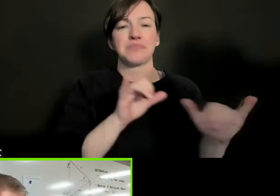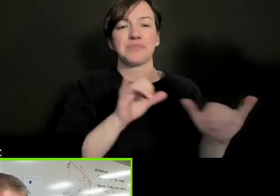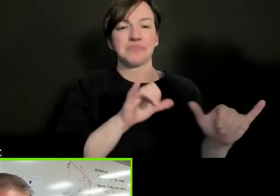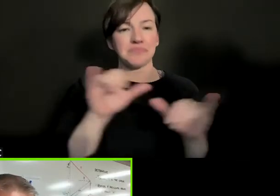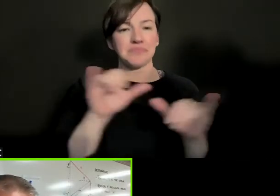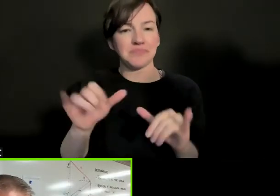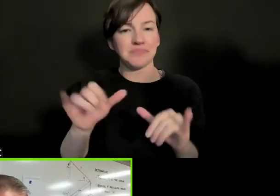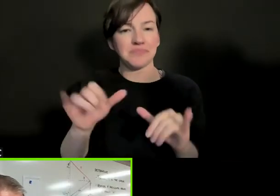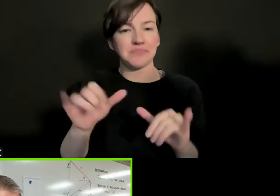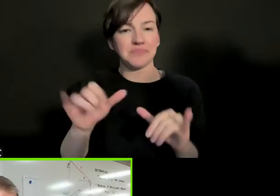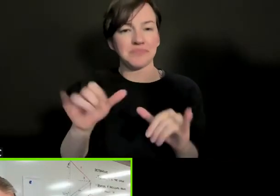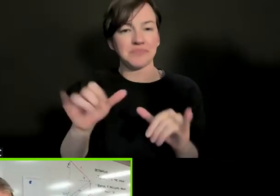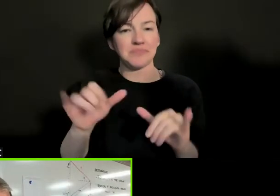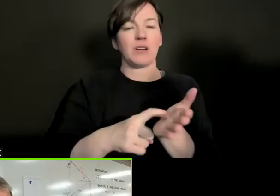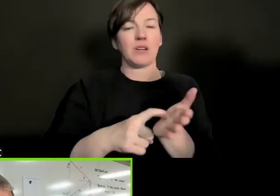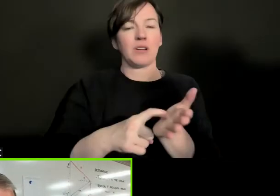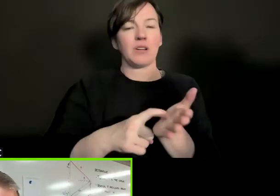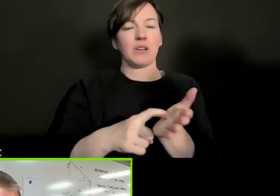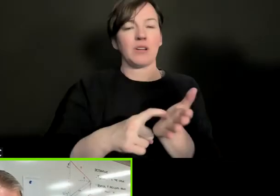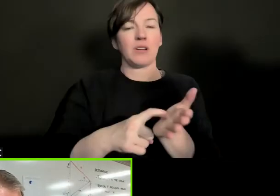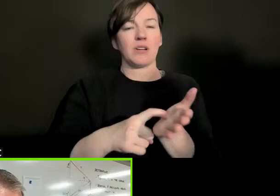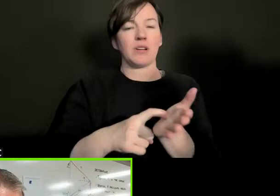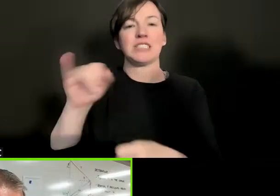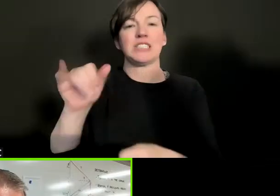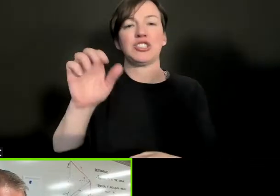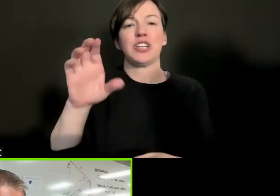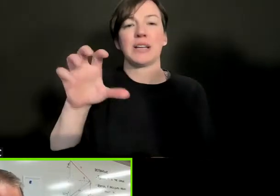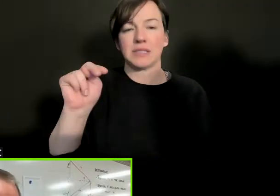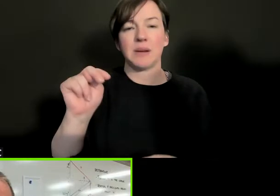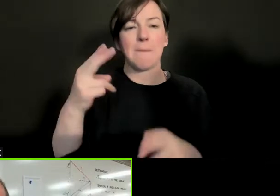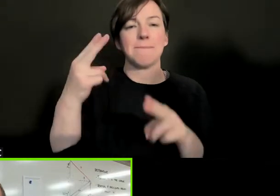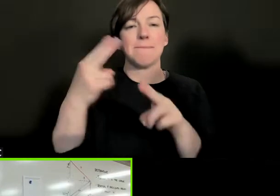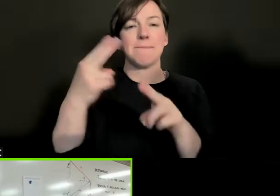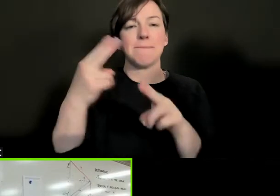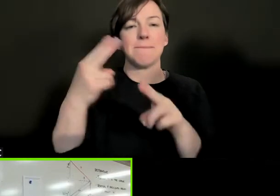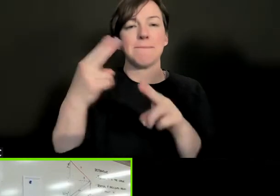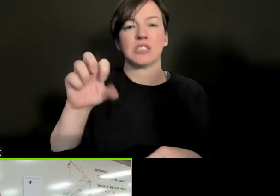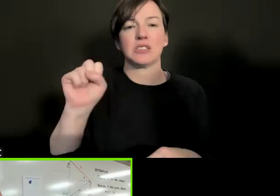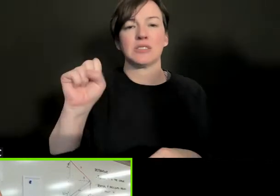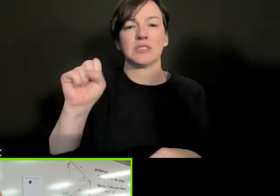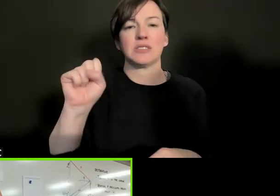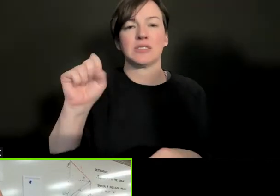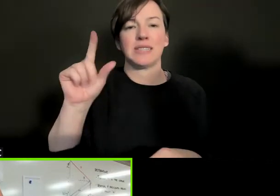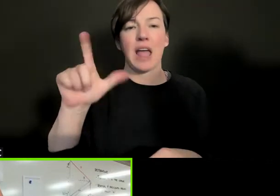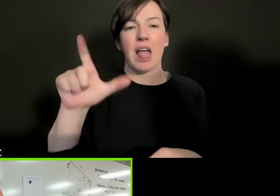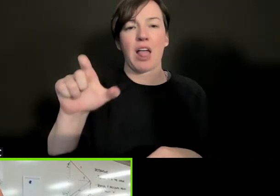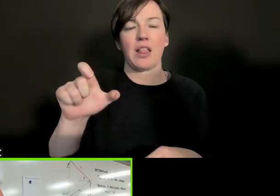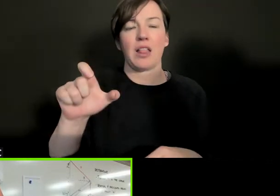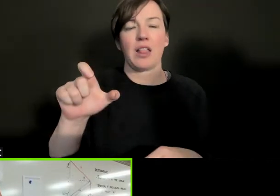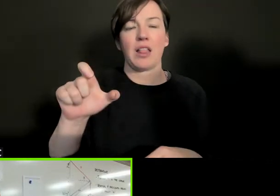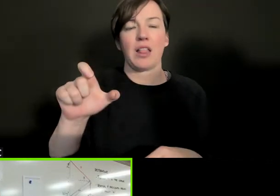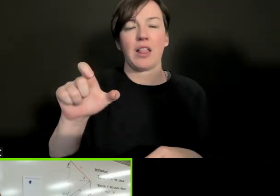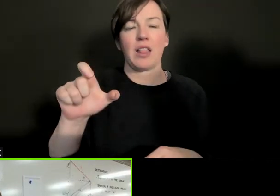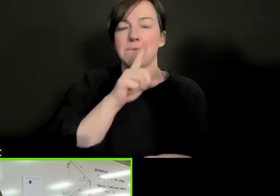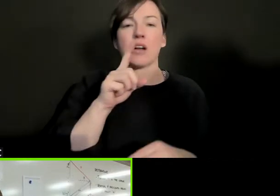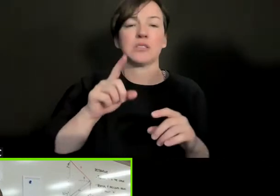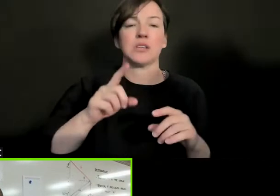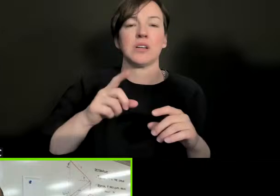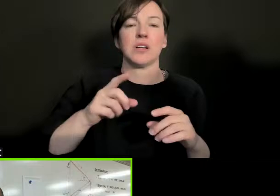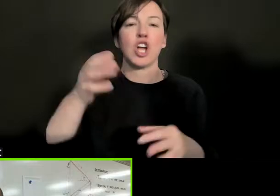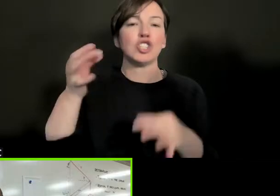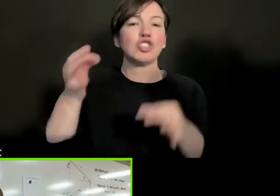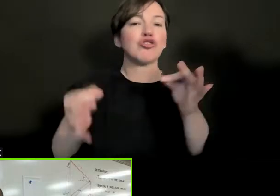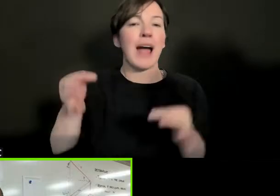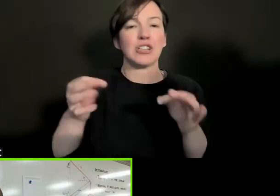as Trustee Jacobson and others have mentioned, the Hillsdale mock trial team. I've been going to the mock trial competitions for